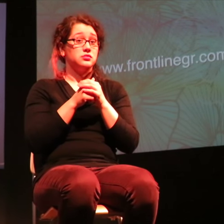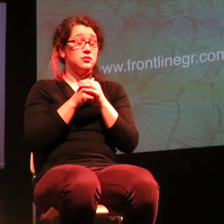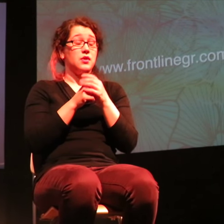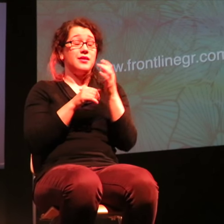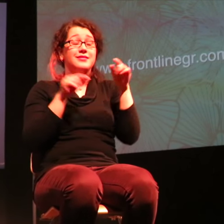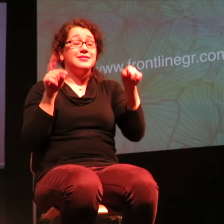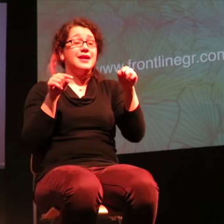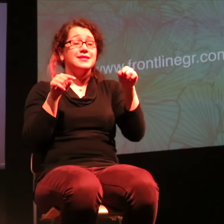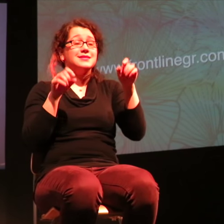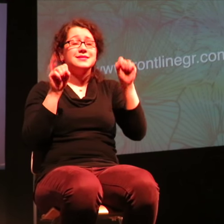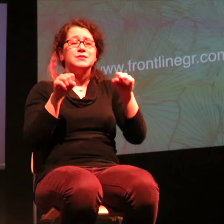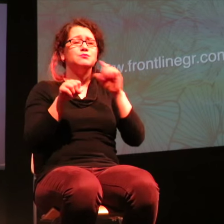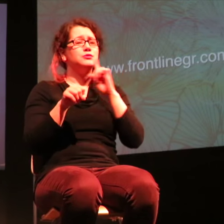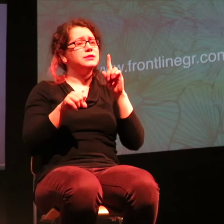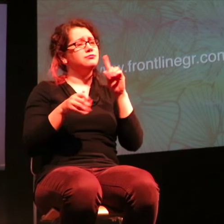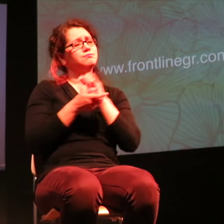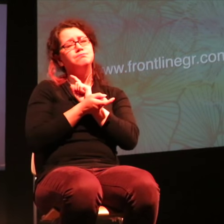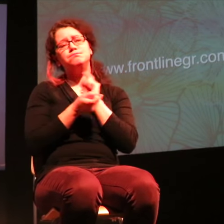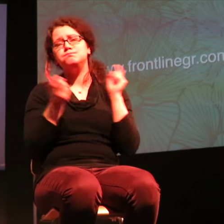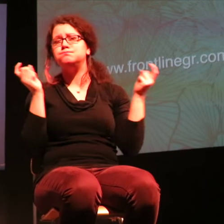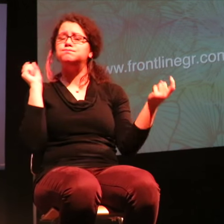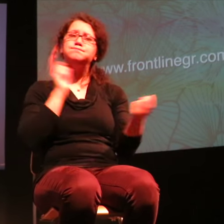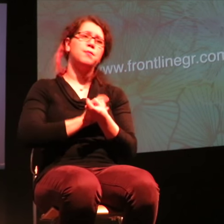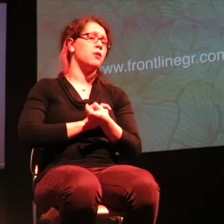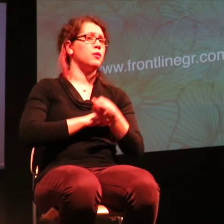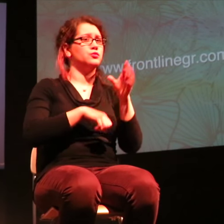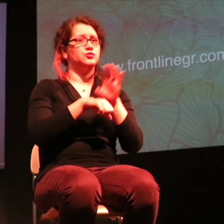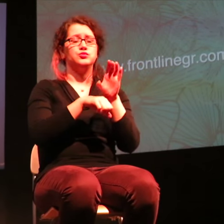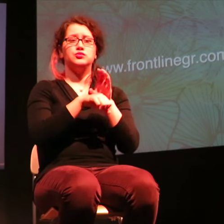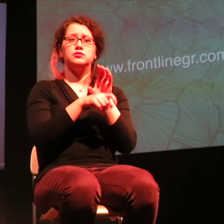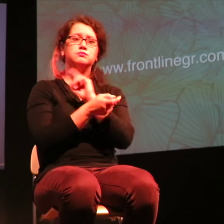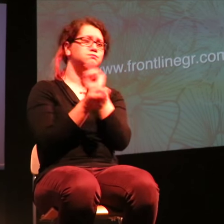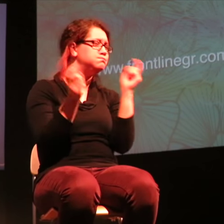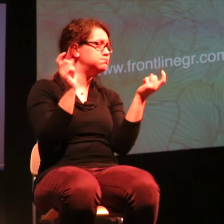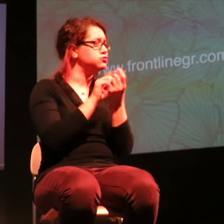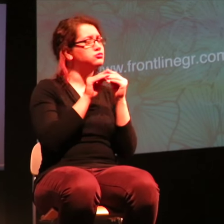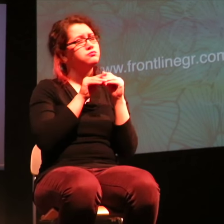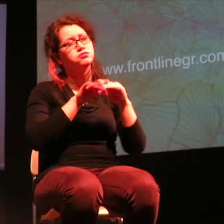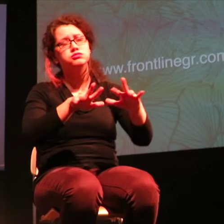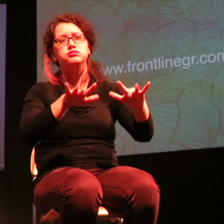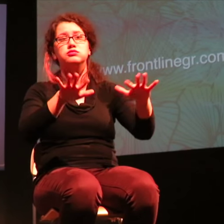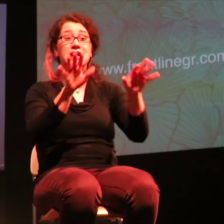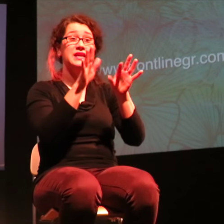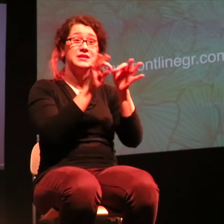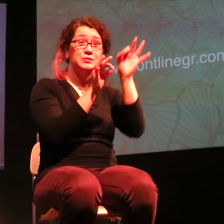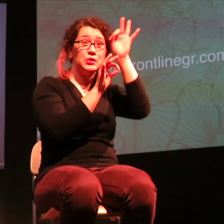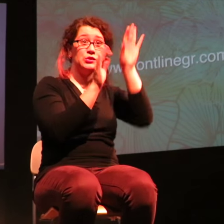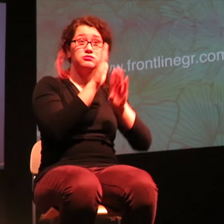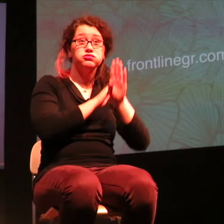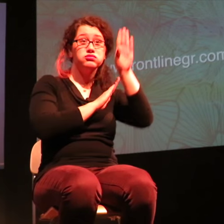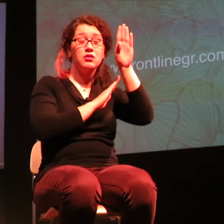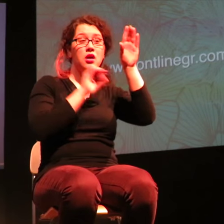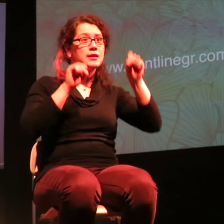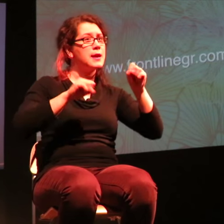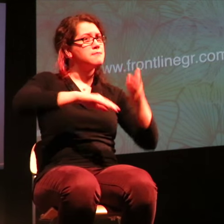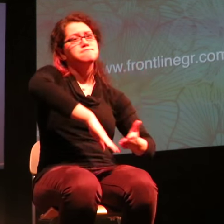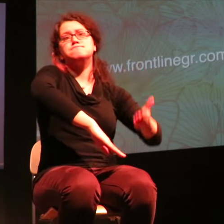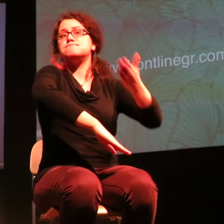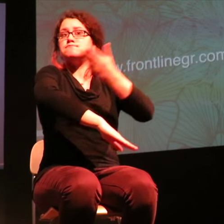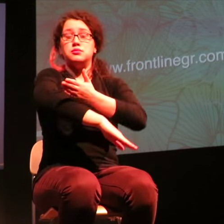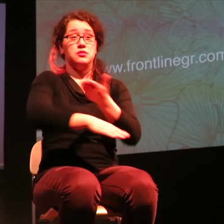absolute game changer for us here at Frontline. We think this could absolutely revolutionize the spiritual development of people here at